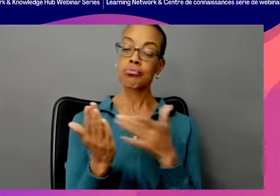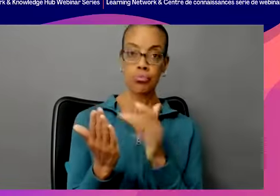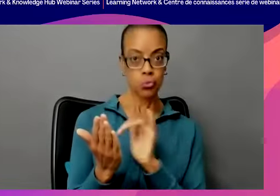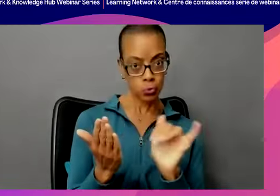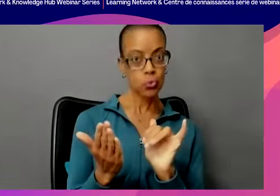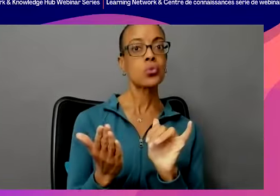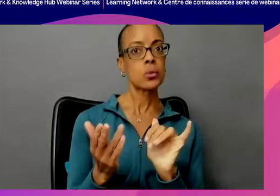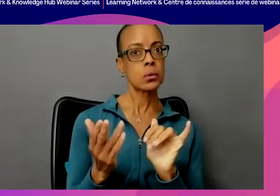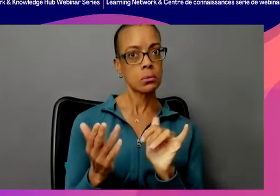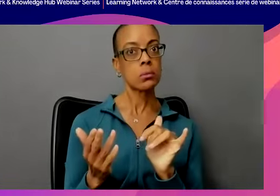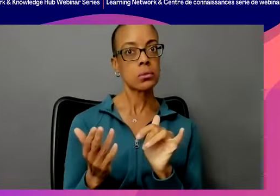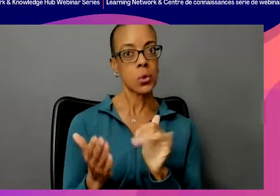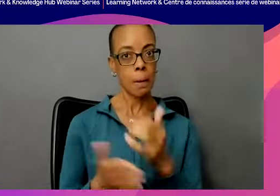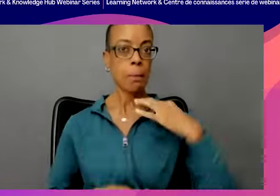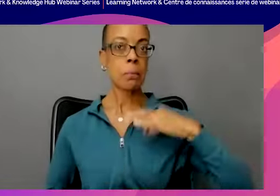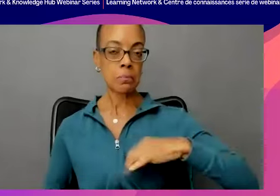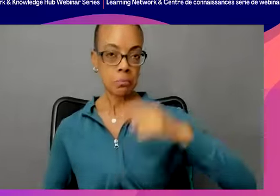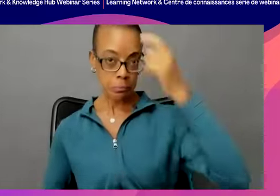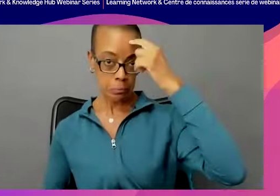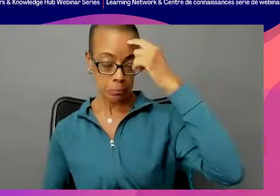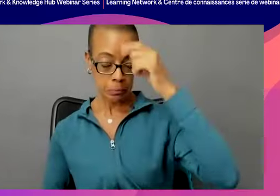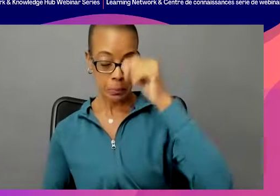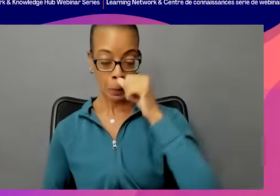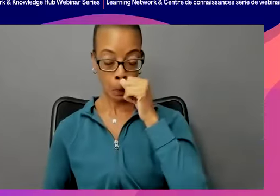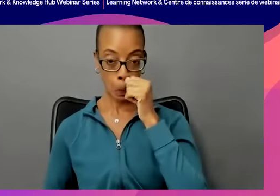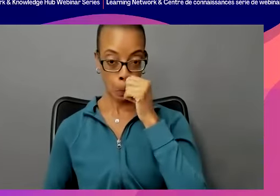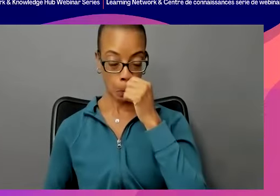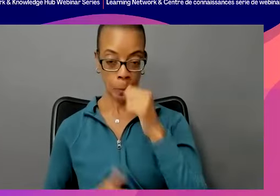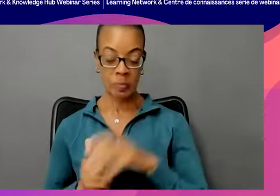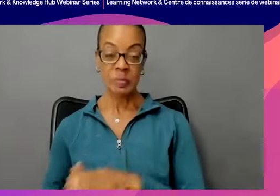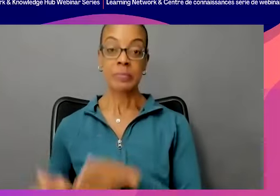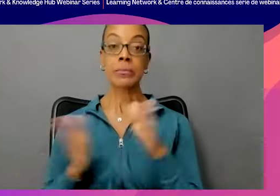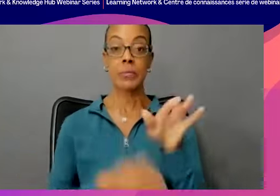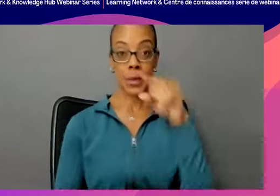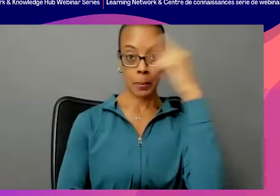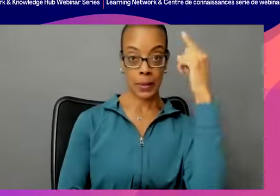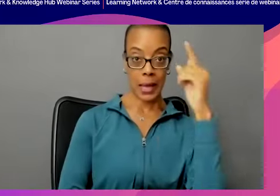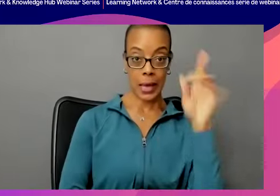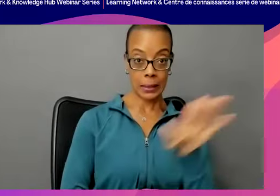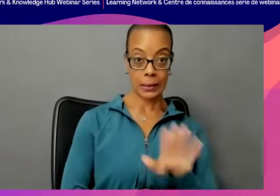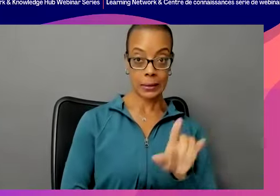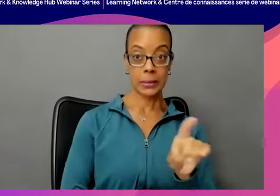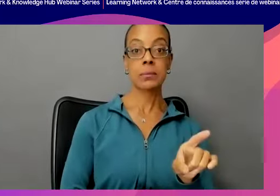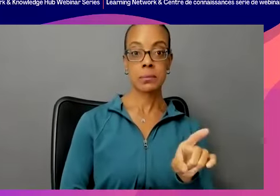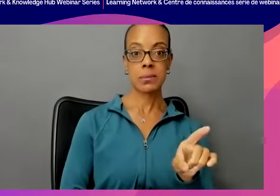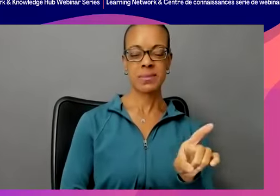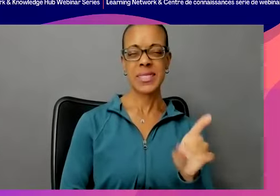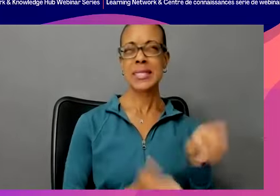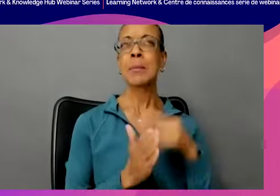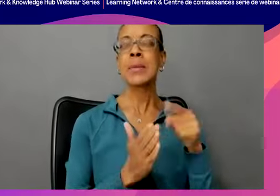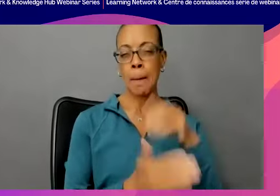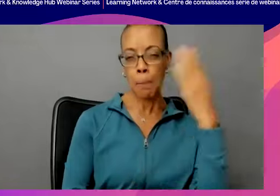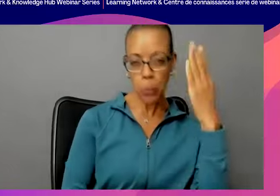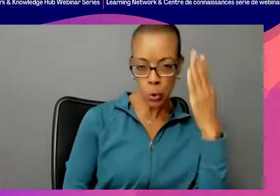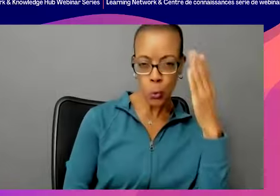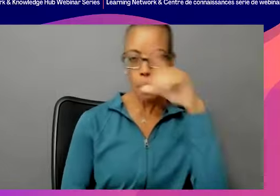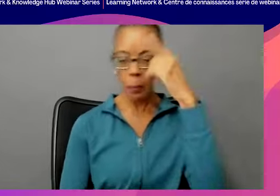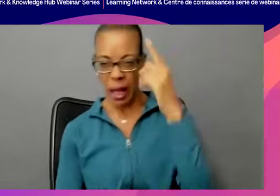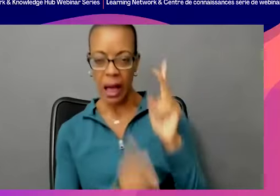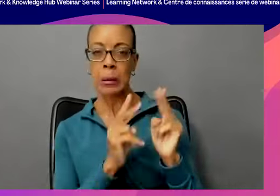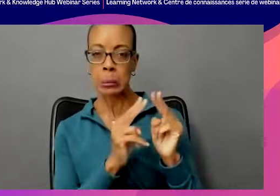also very good for your brain as well. And then if you look into the black, which also sometimes is other colors, blue or